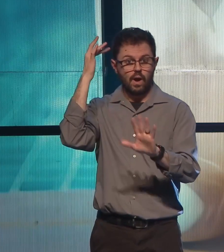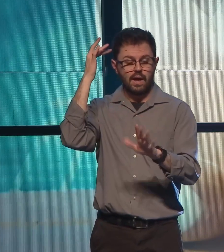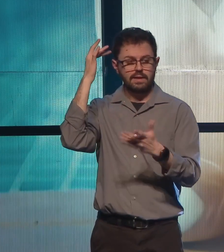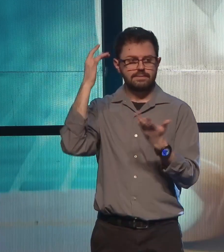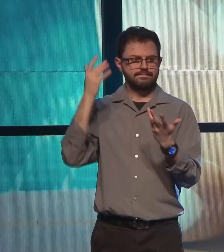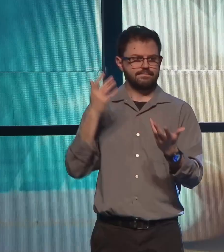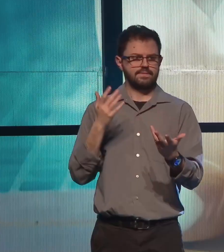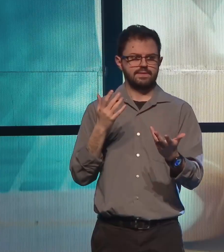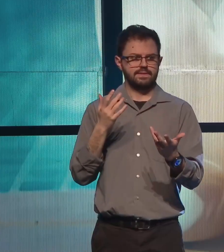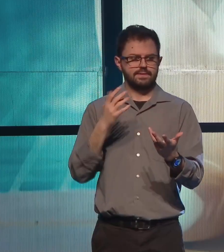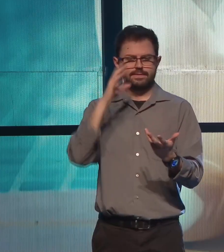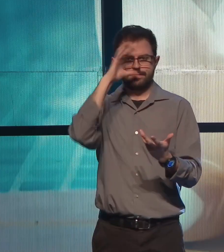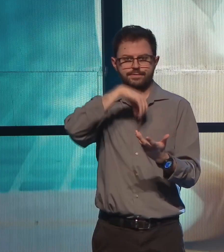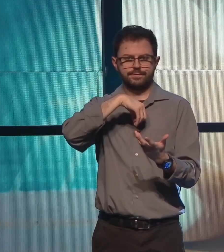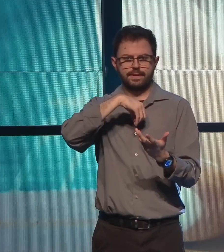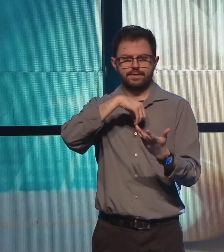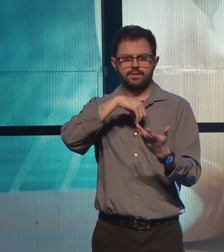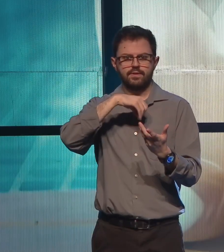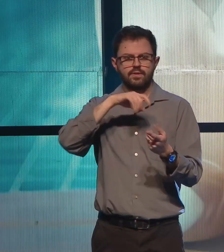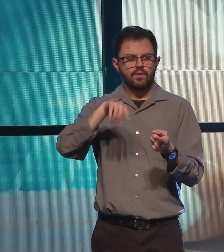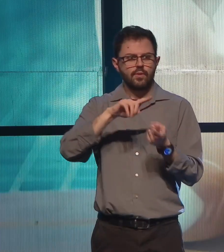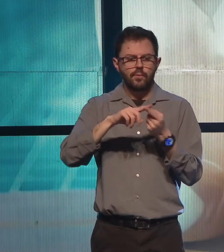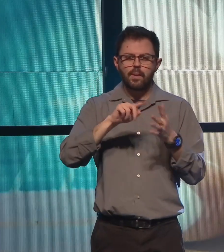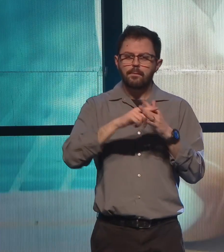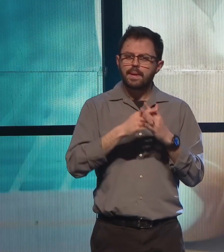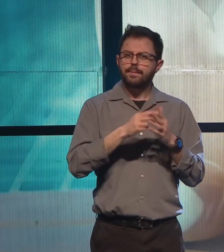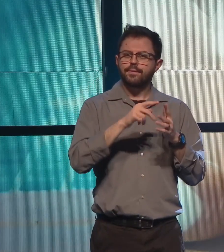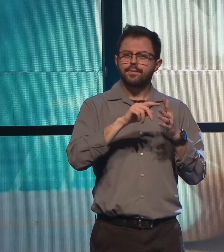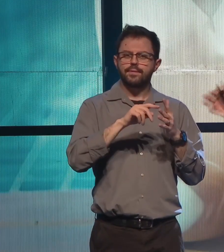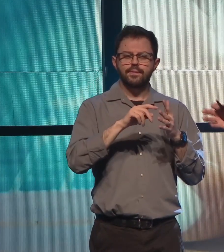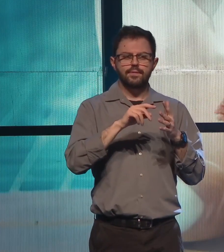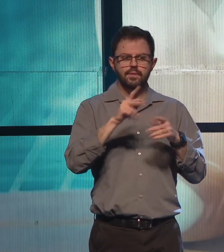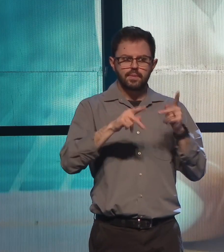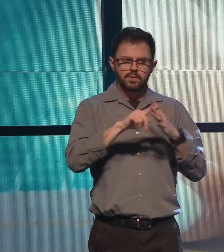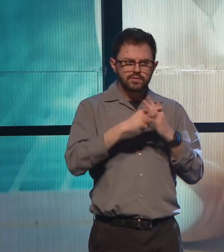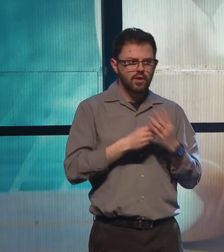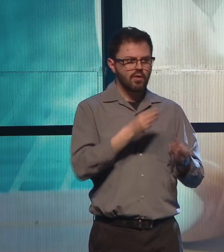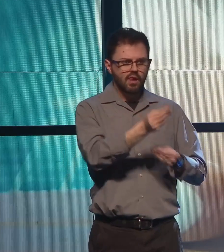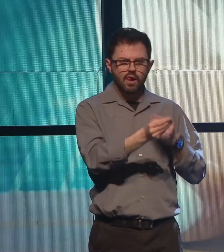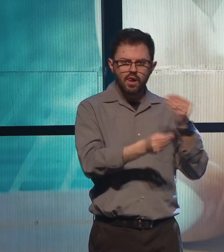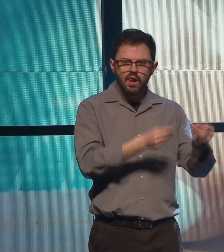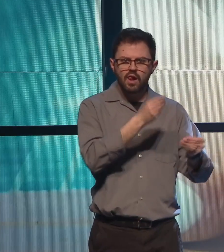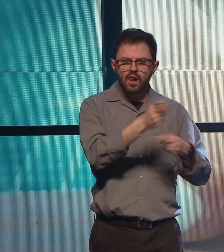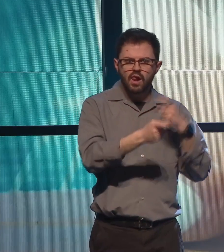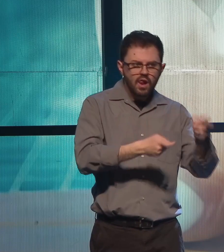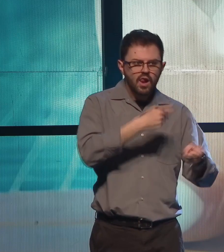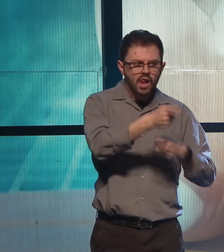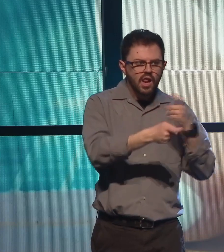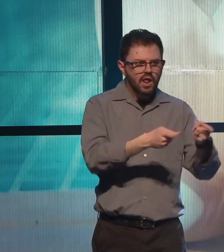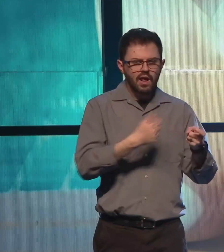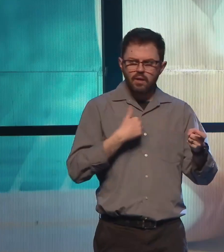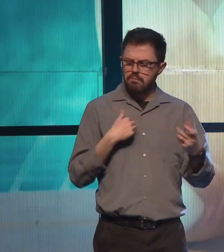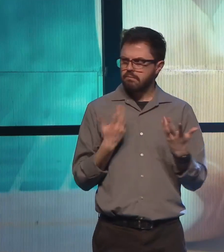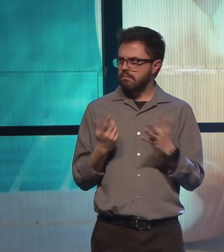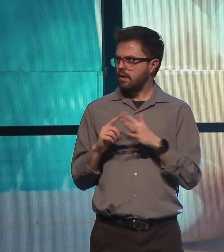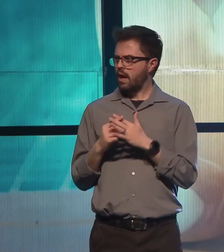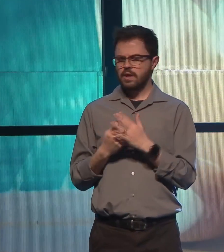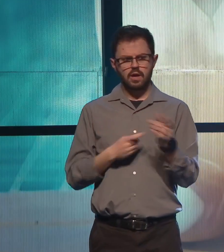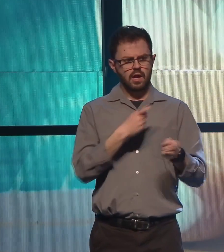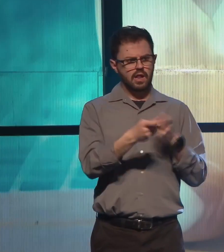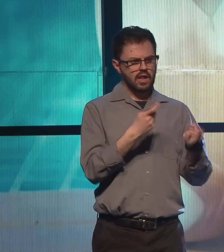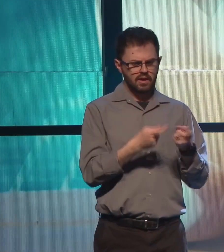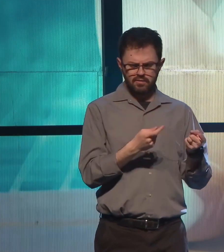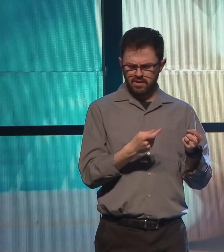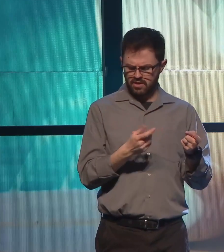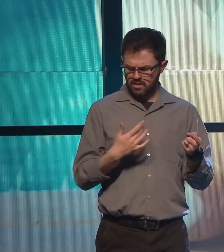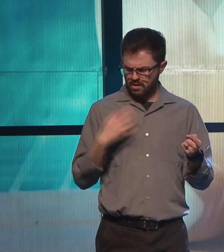just the craziest thing. When people start to give, it happens all the time. People tell me, I started to give and then all of a sudden I had more. Now, why is